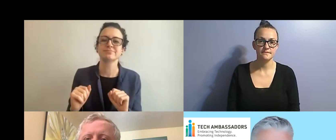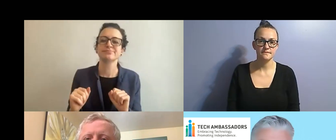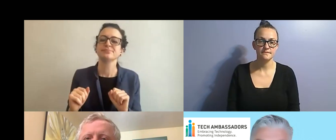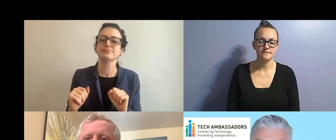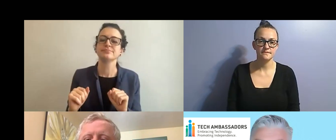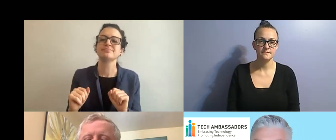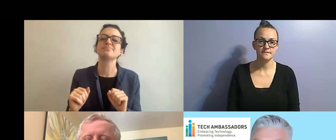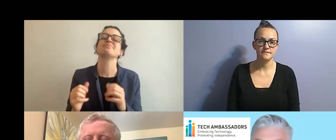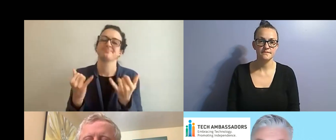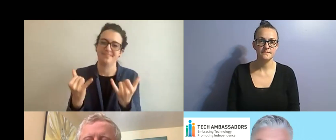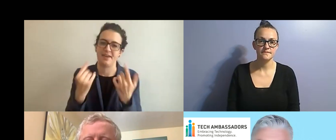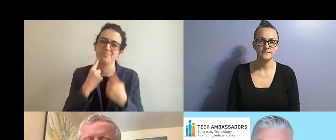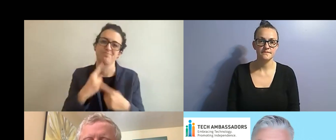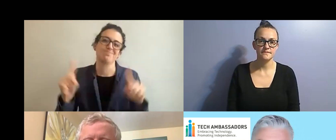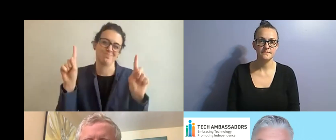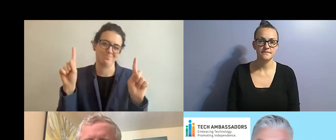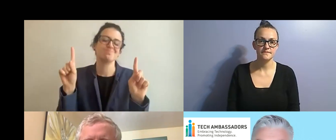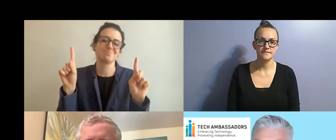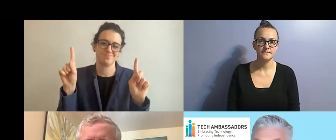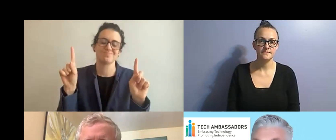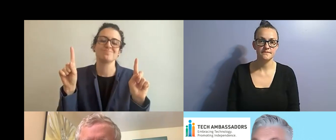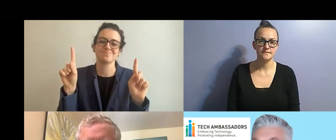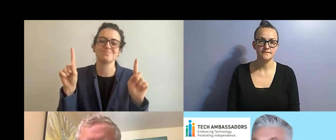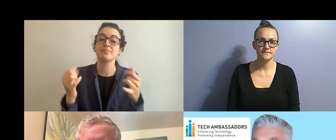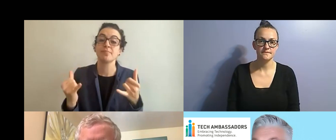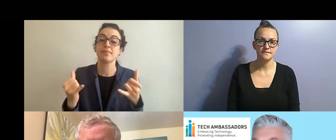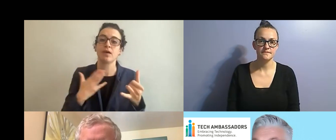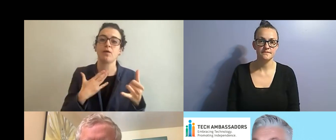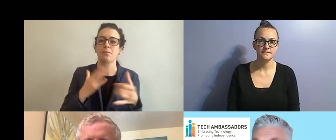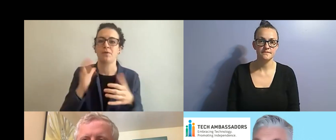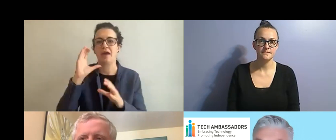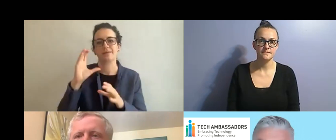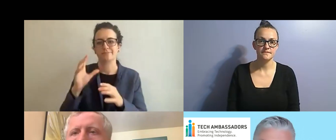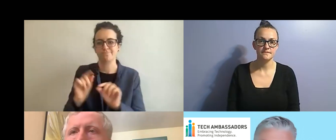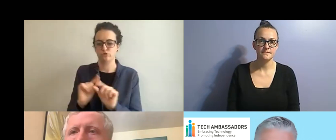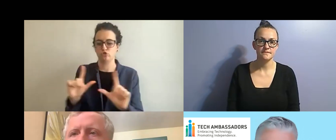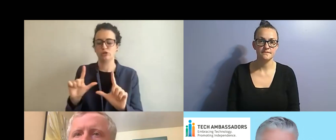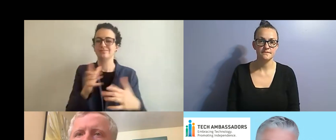Here we go. Now I can share that.